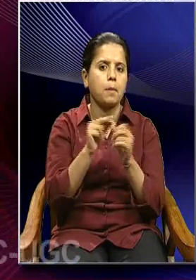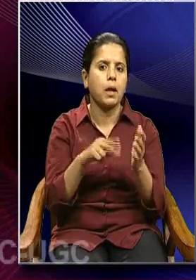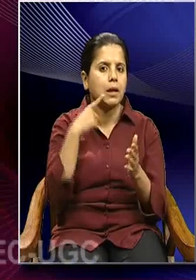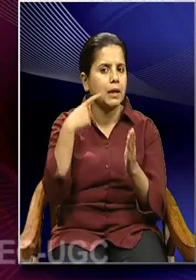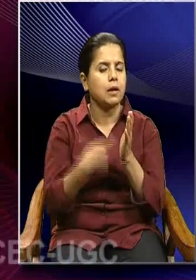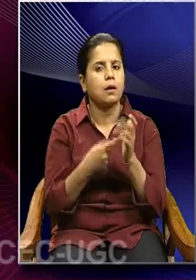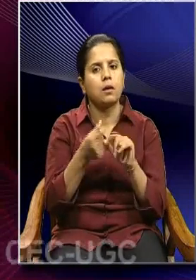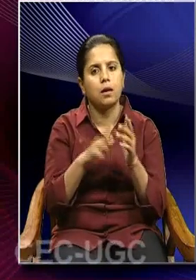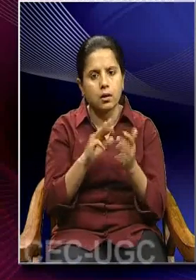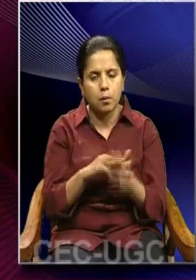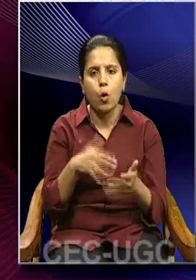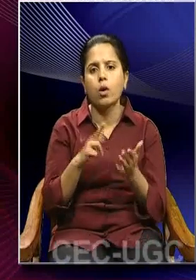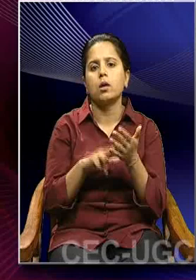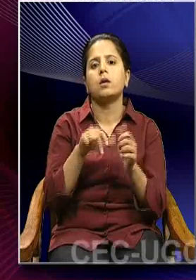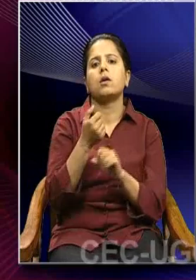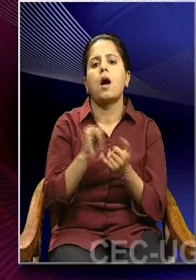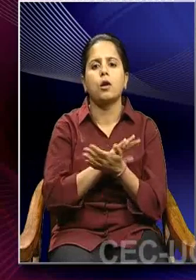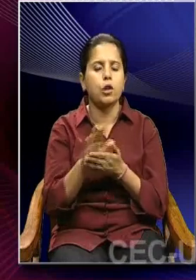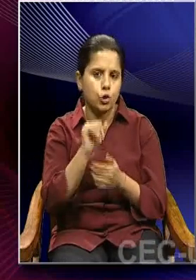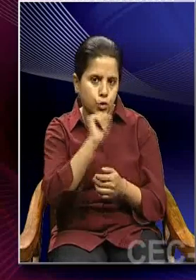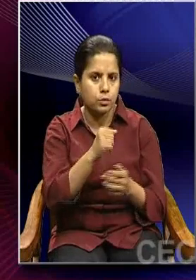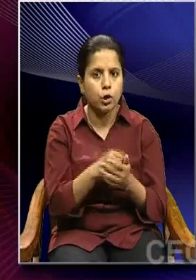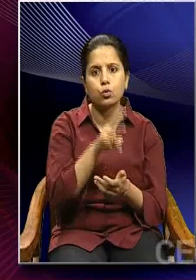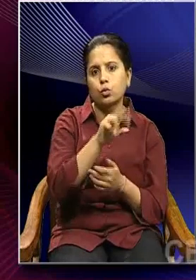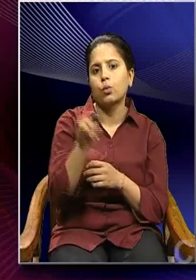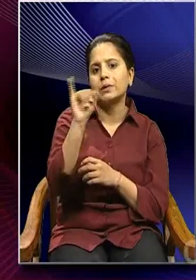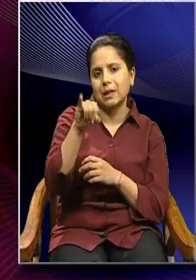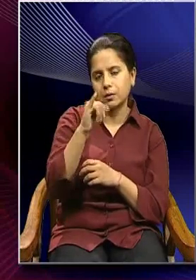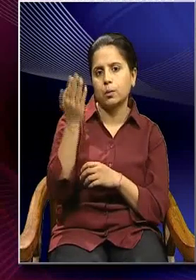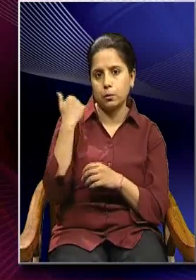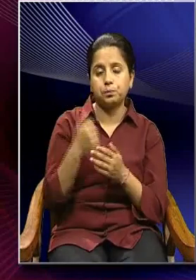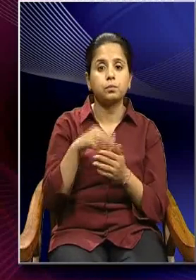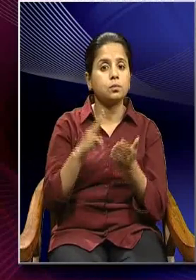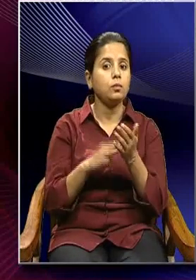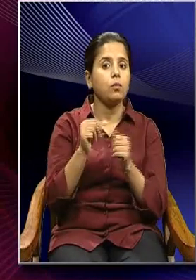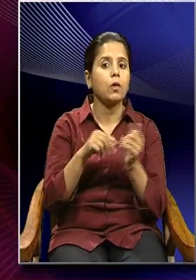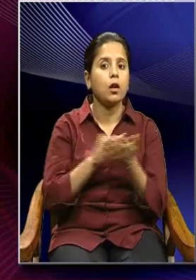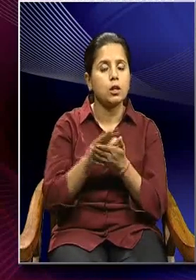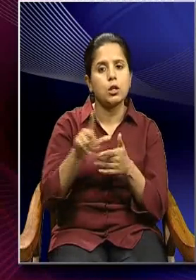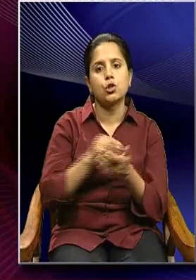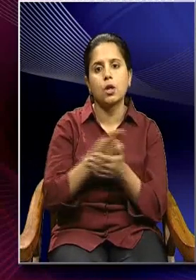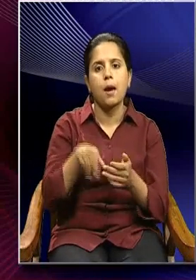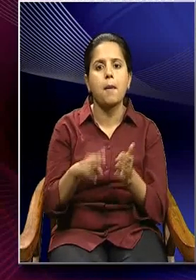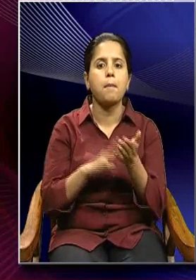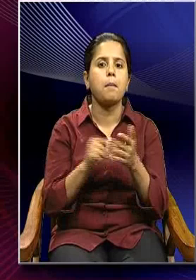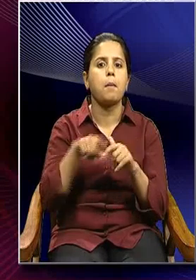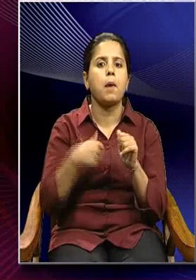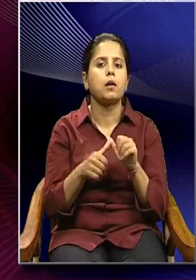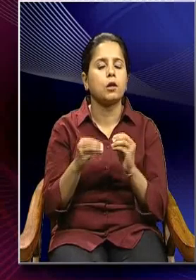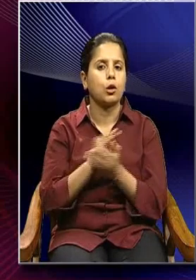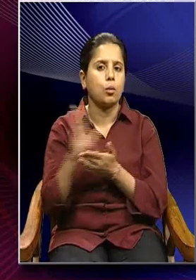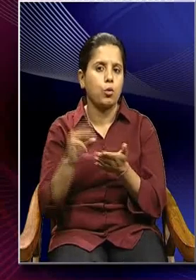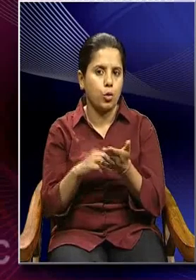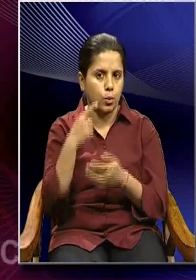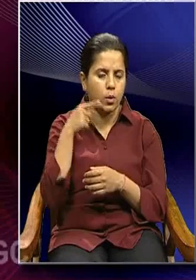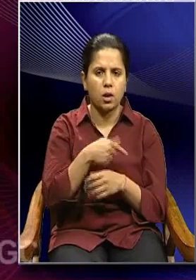for example, or Nagesh Kukunoor's Door in 2006. Then Manish Jha's Matrubhumi again in 2004, dealing with